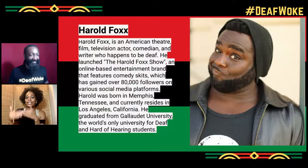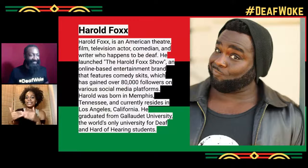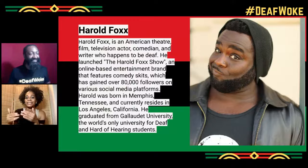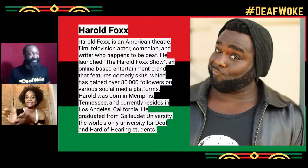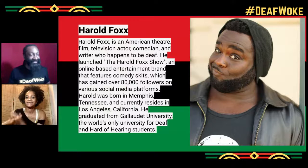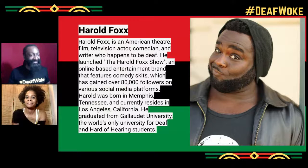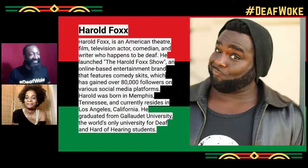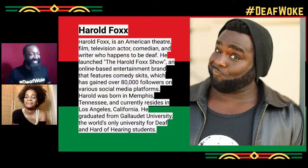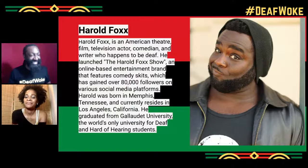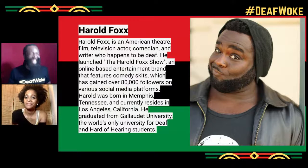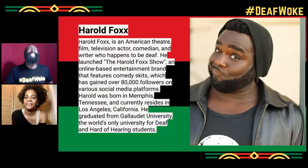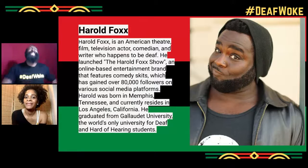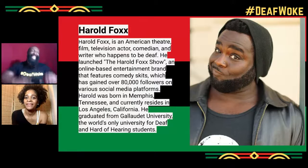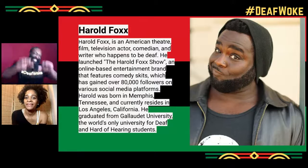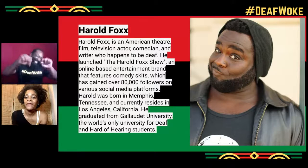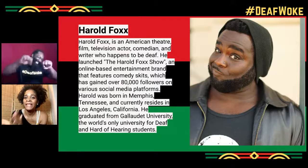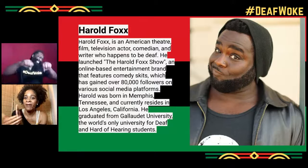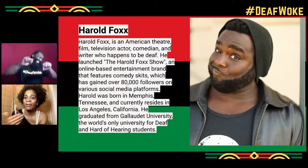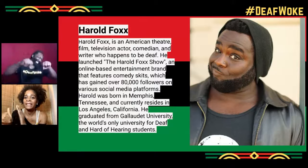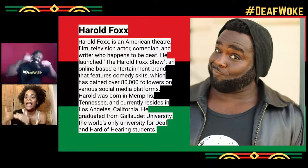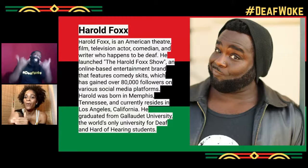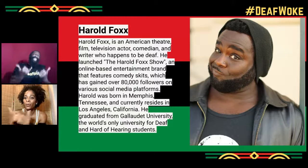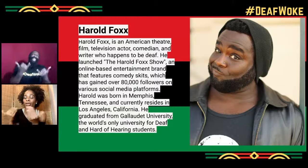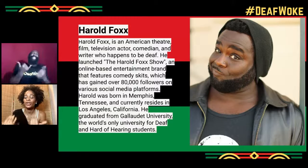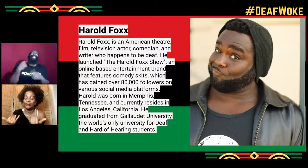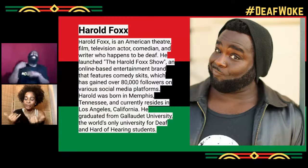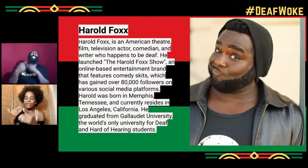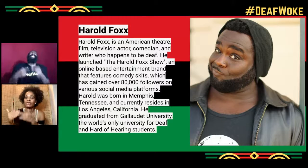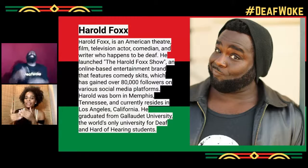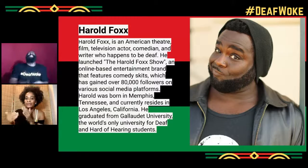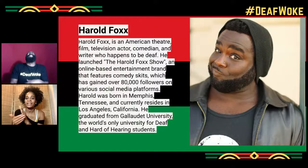well. He's he's amazing.